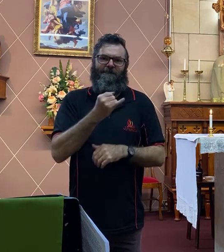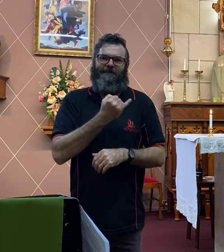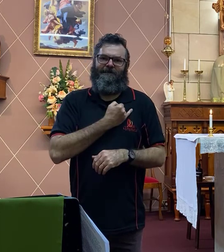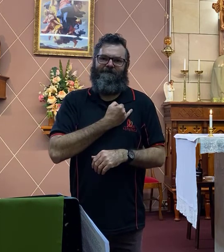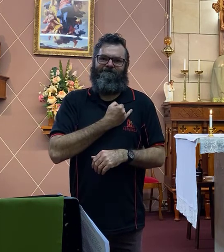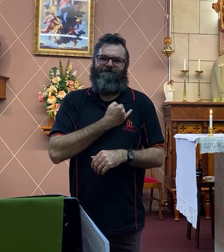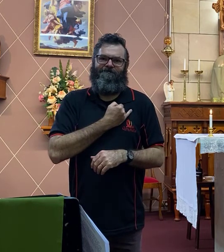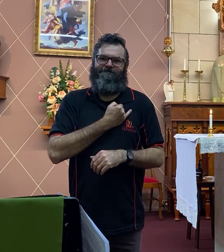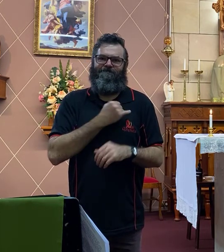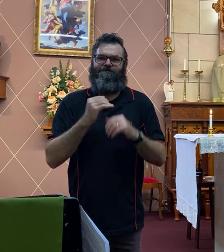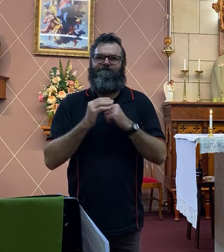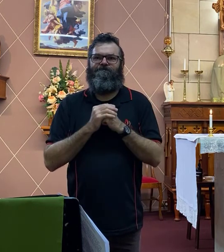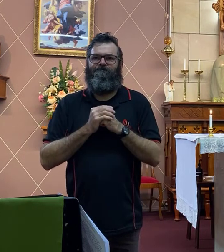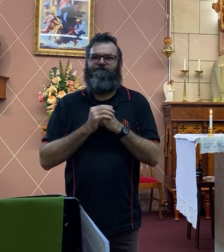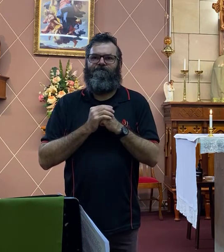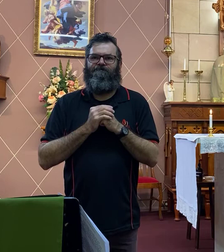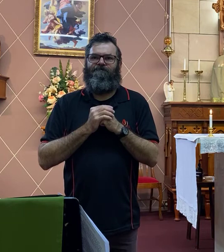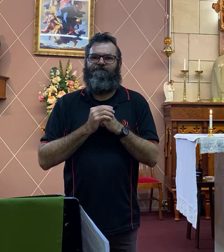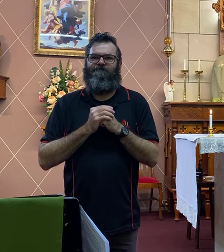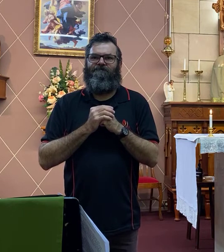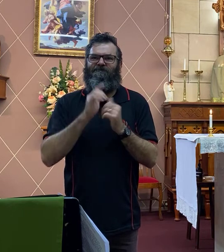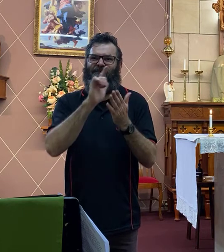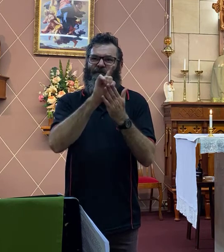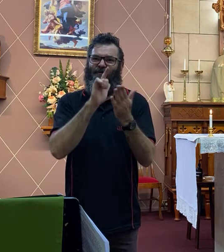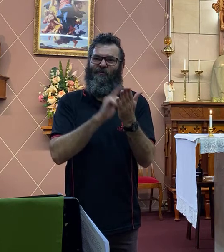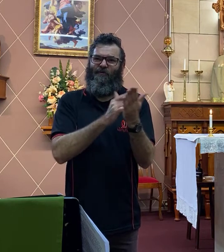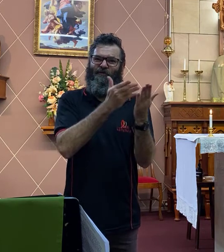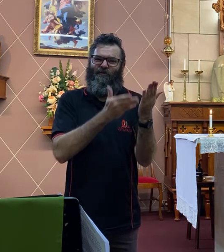the law of God became distorted.